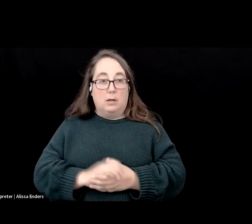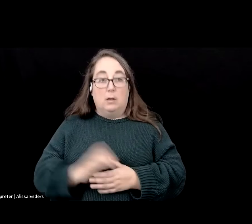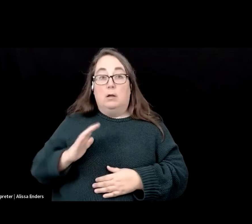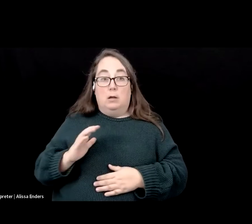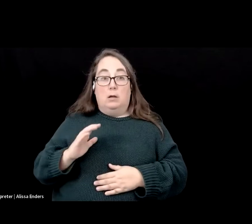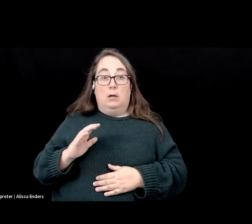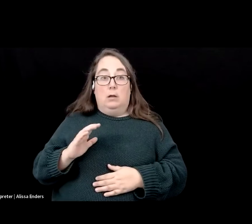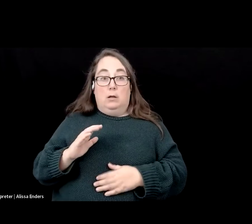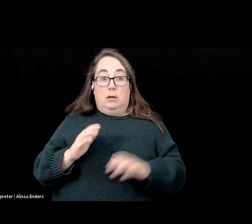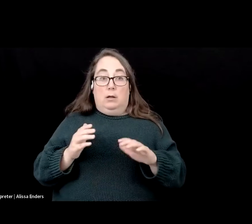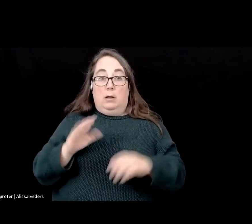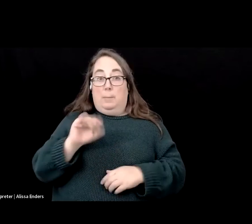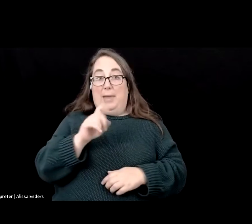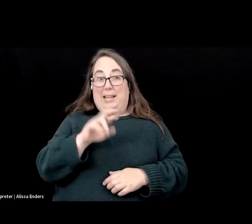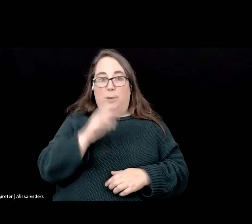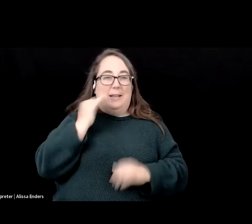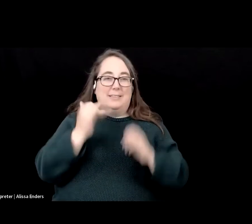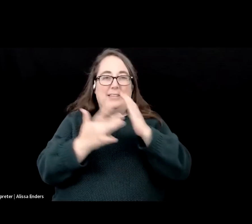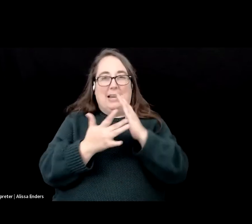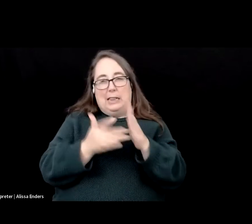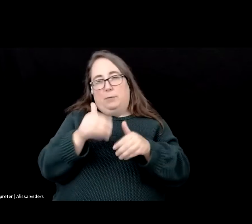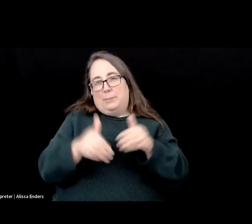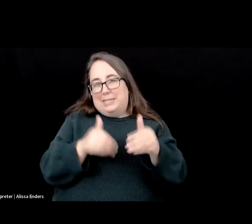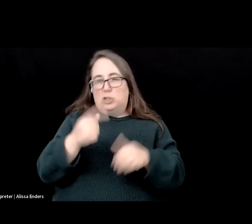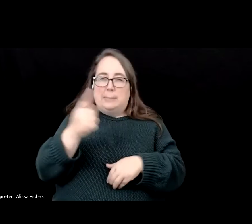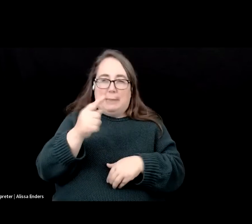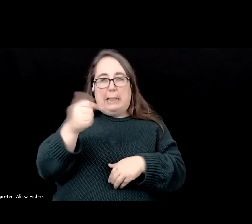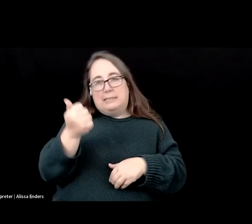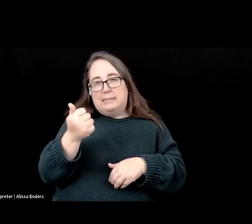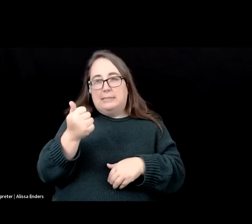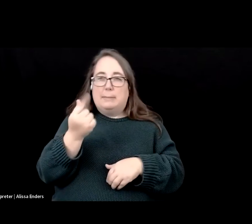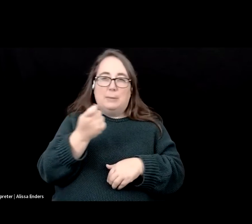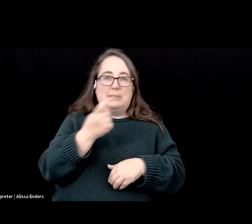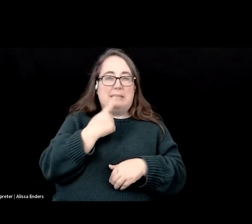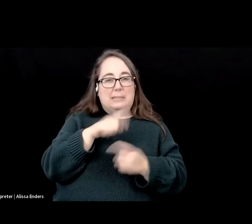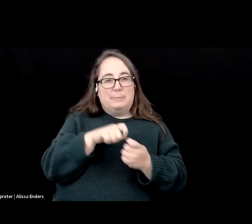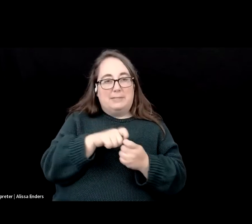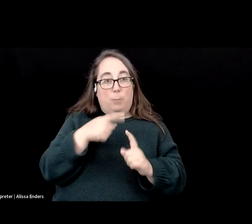super narrow ruling based on the technicality of the procedure and something somebody said at a certain point. Now we get a new case with different